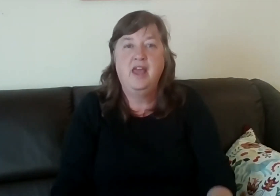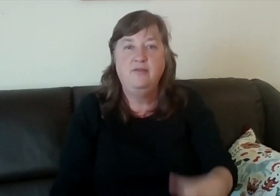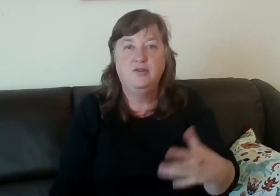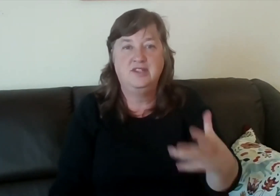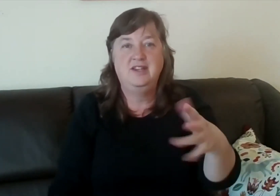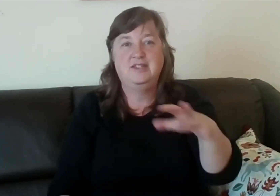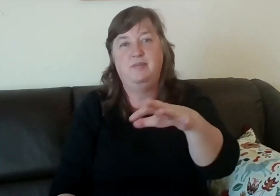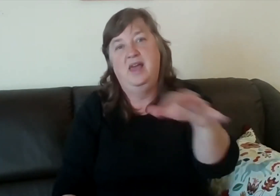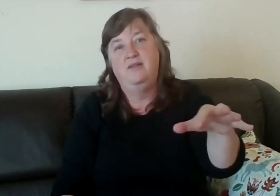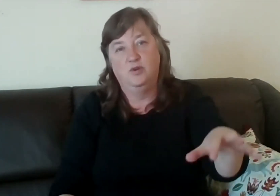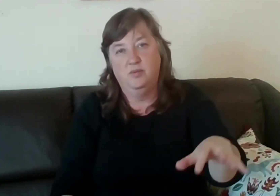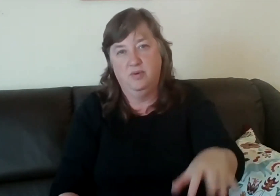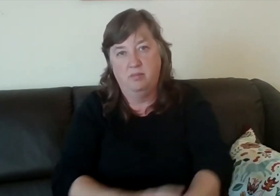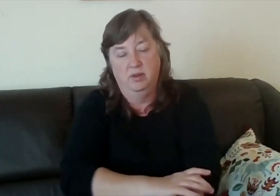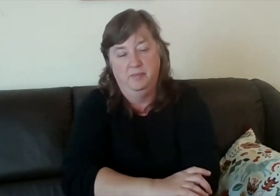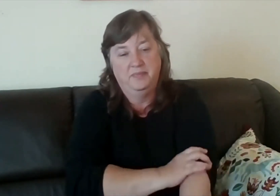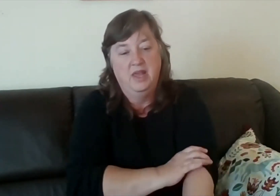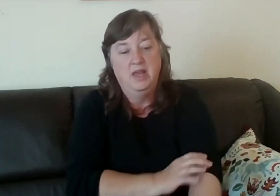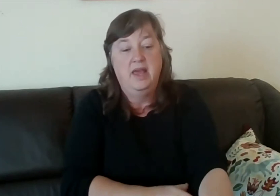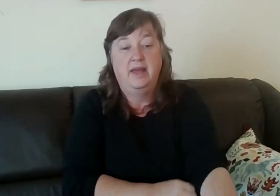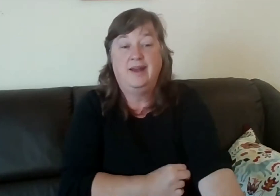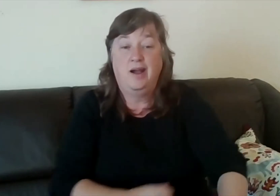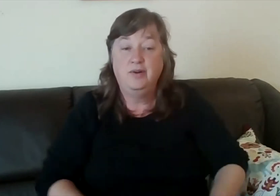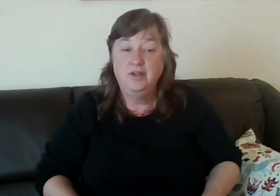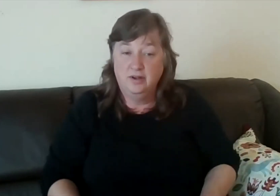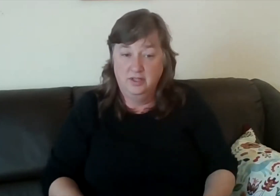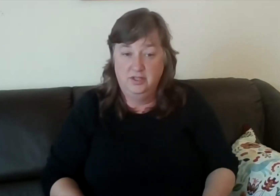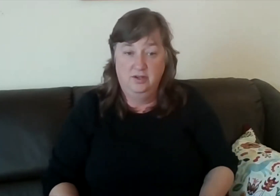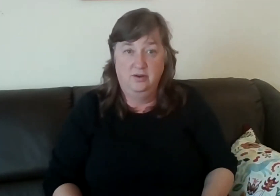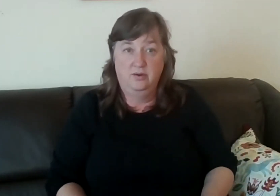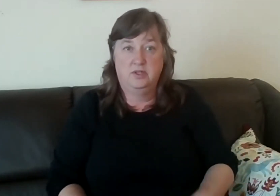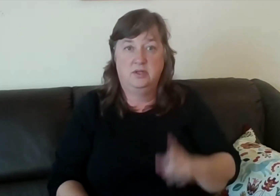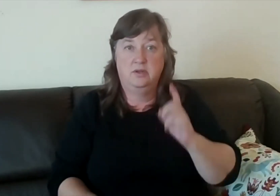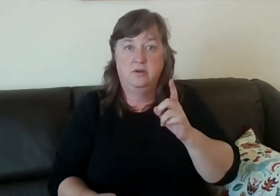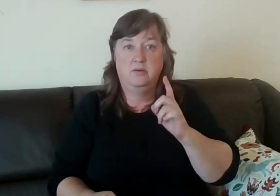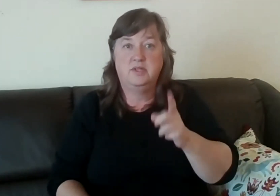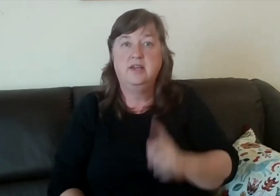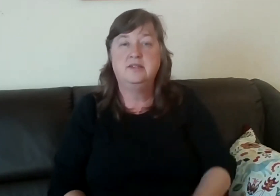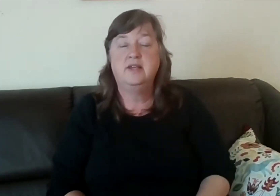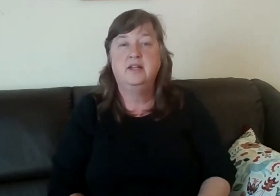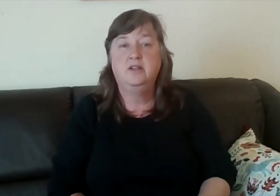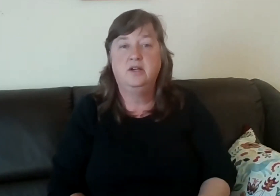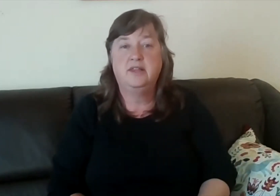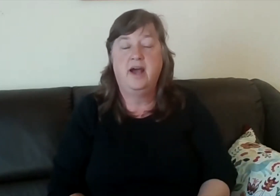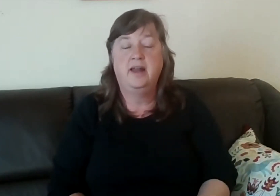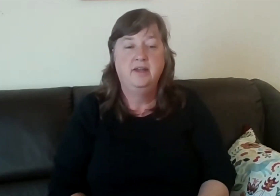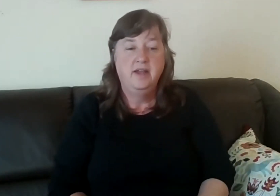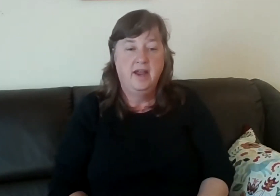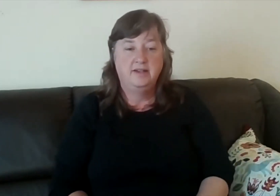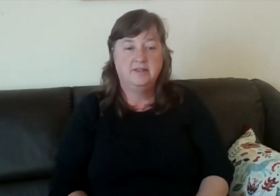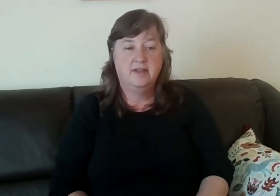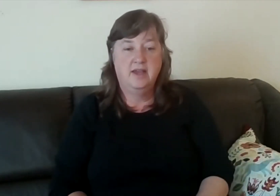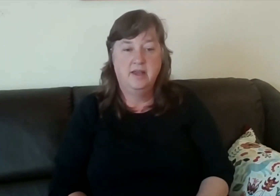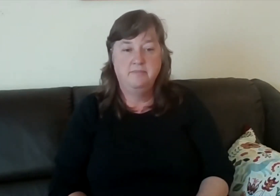behavior is seen as a behavioral problem. And I would encourage you to take a second look at that and say,